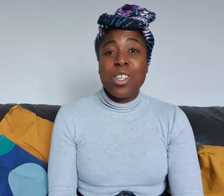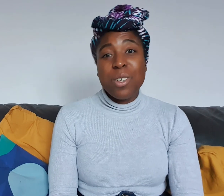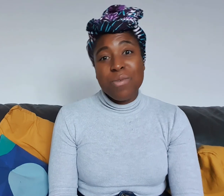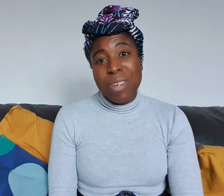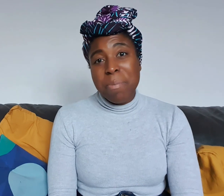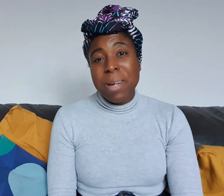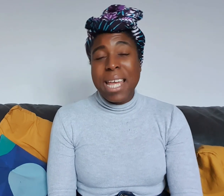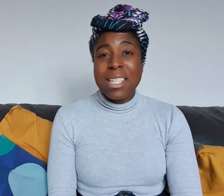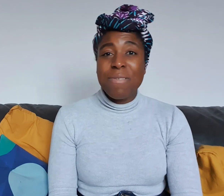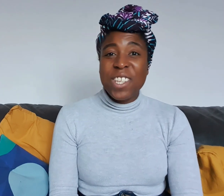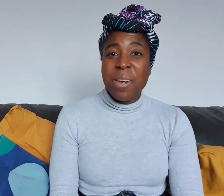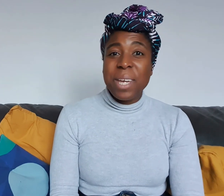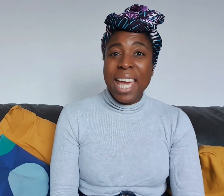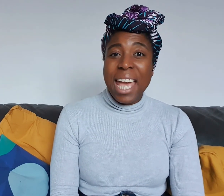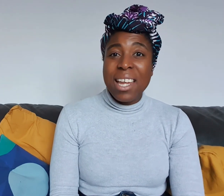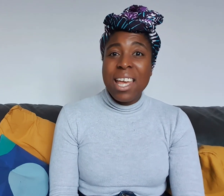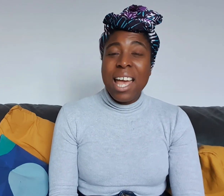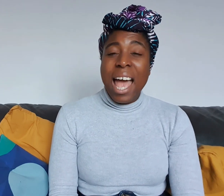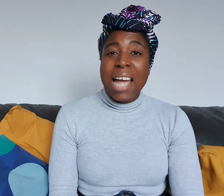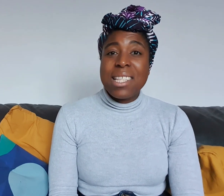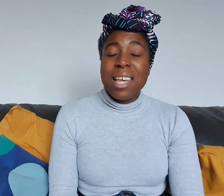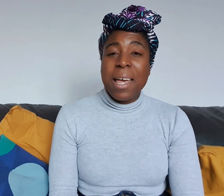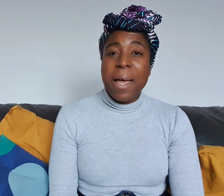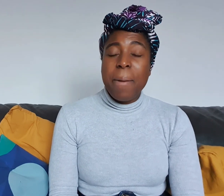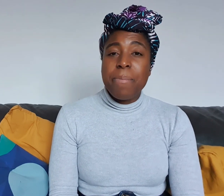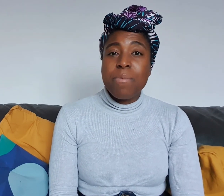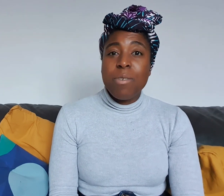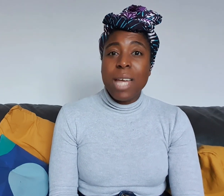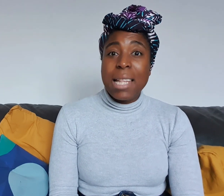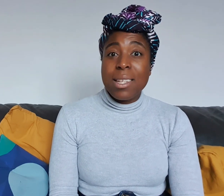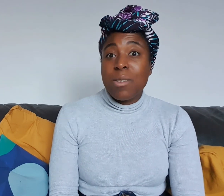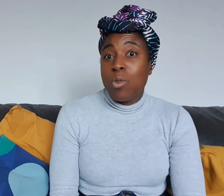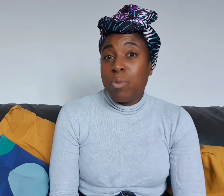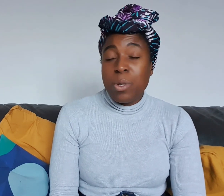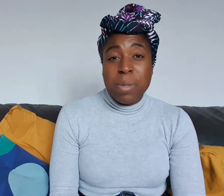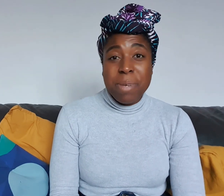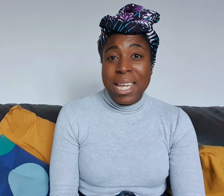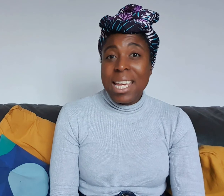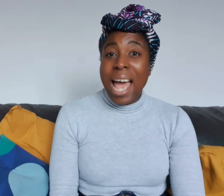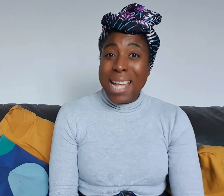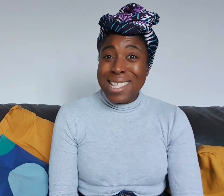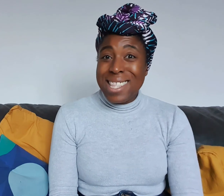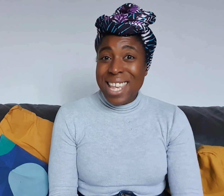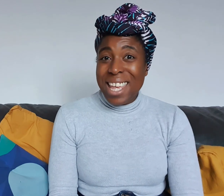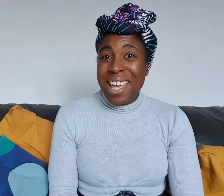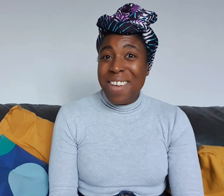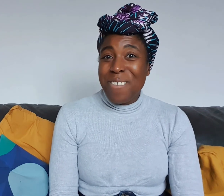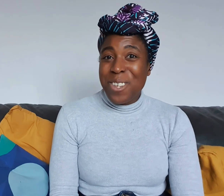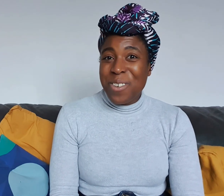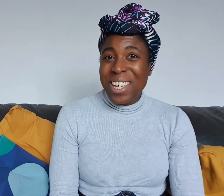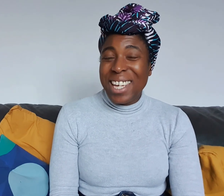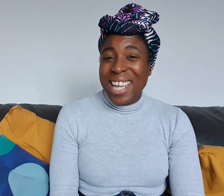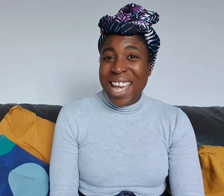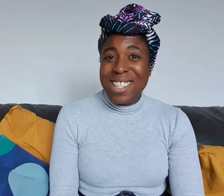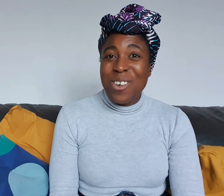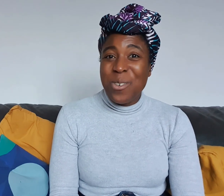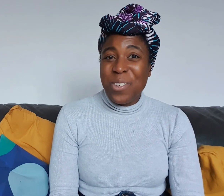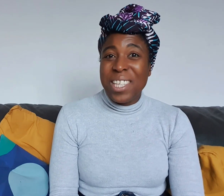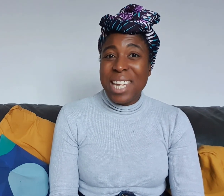you could replay this video again at the normal speed. and see if you can guess all the